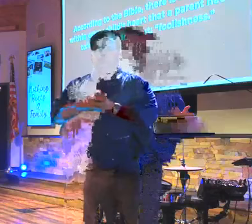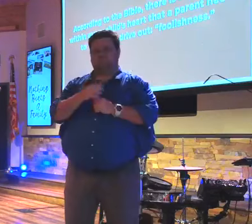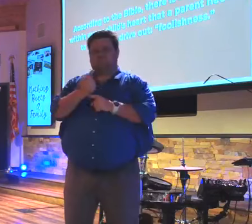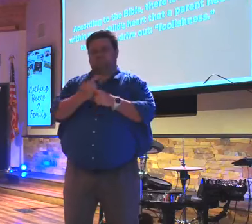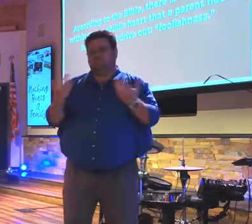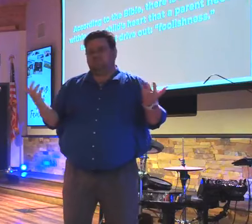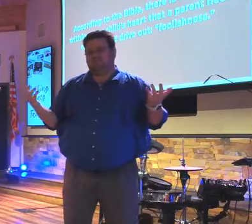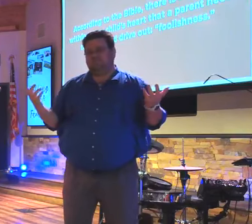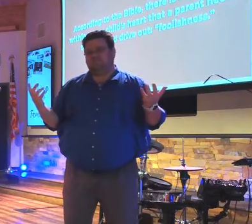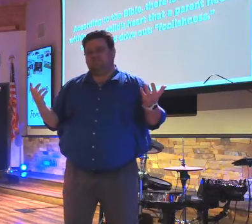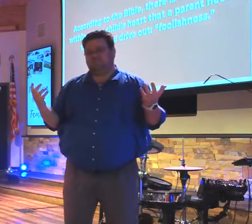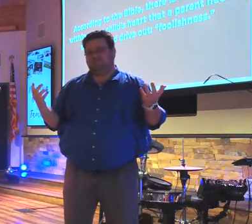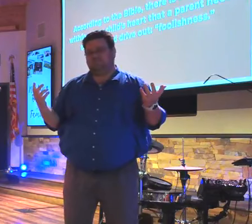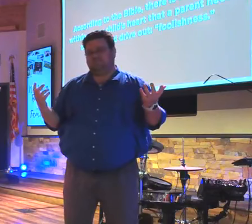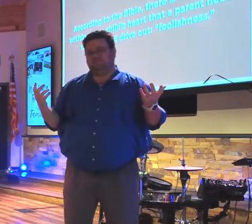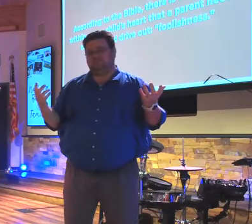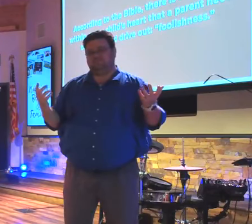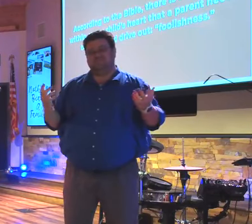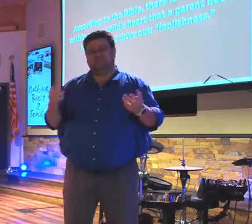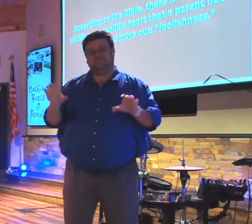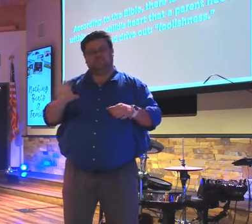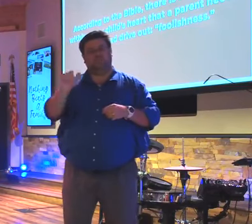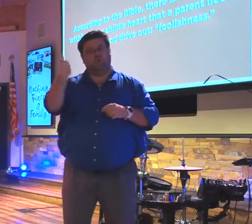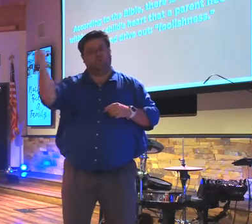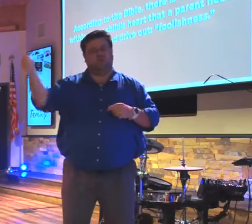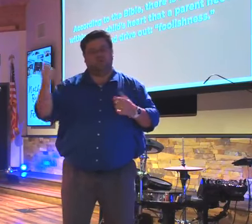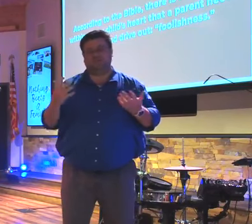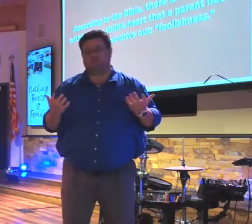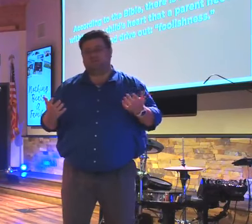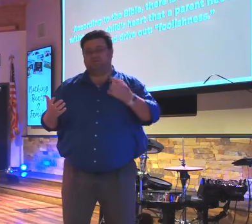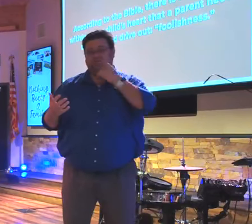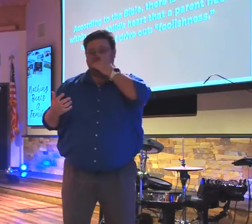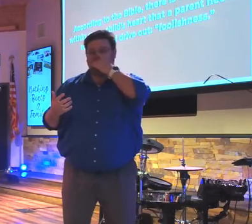Right? In their own little way. They can throw a tantrum.